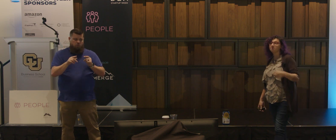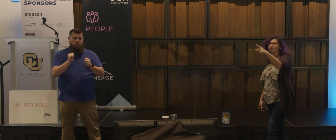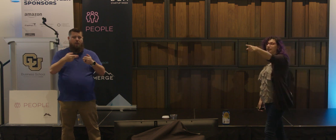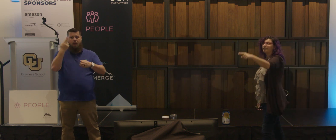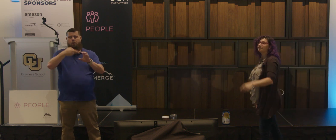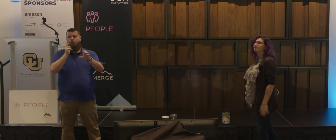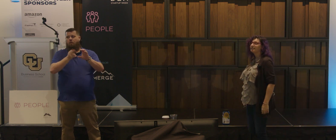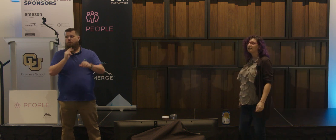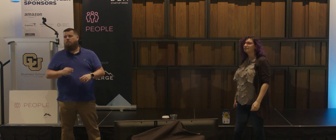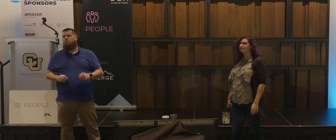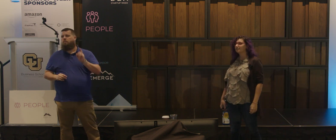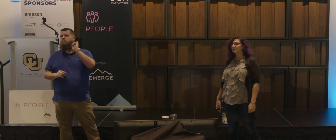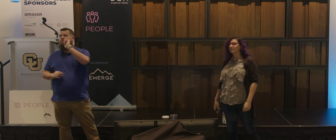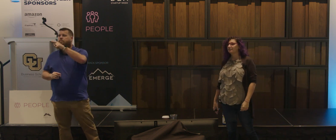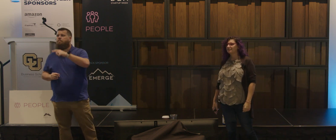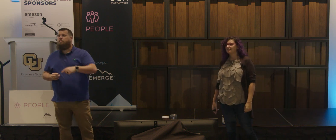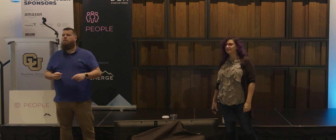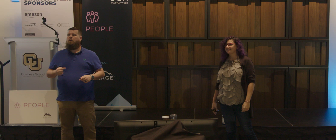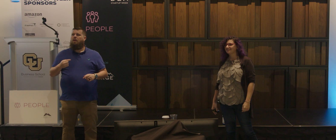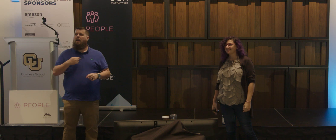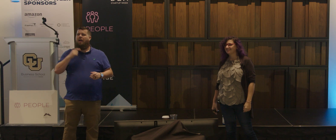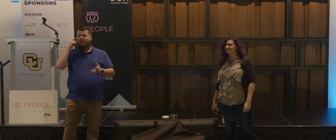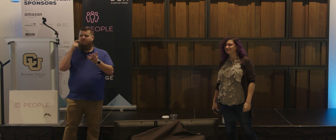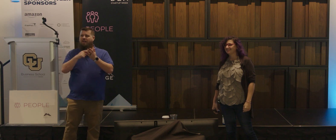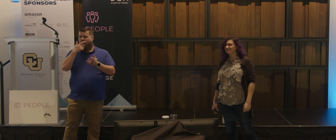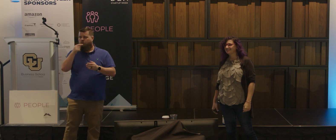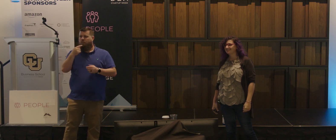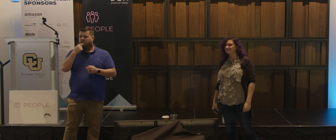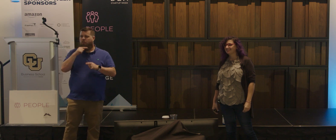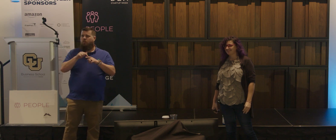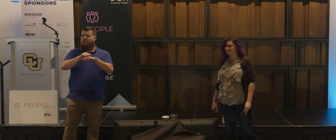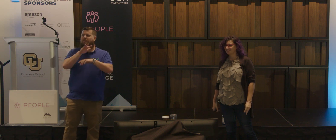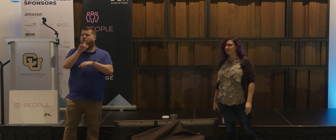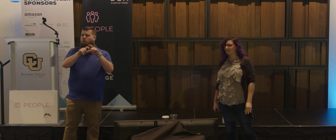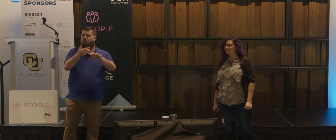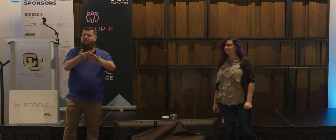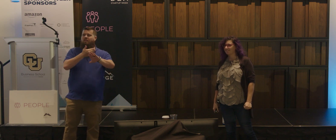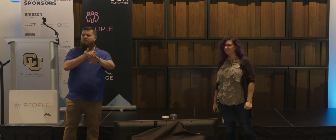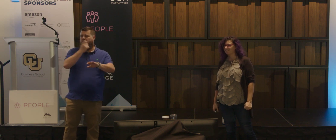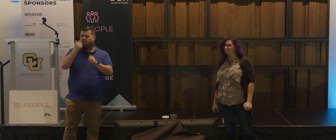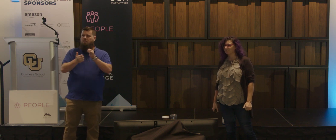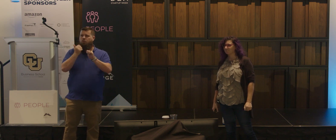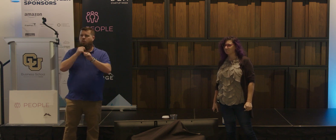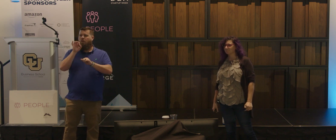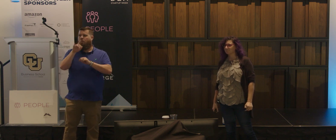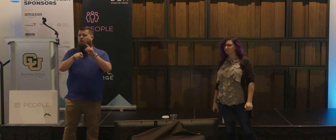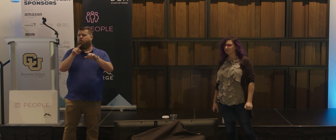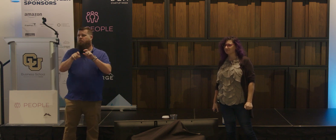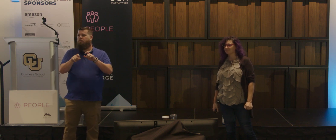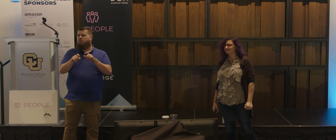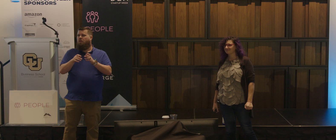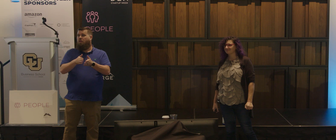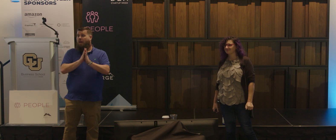turnover. Yeah. I find it really interesting that you say to send the questions in advance because the majority of questions that